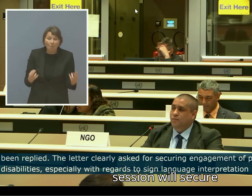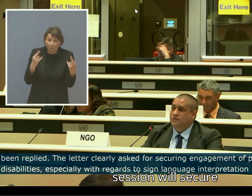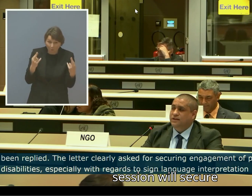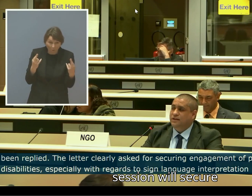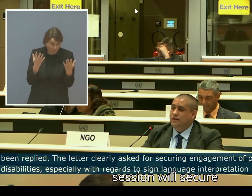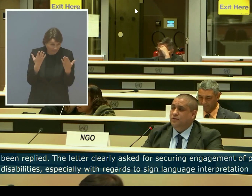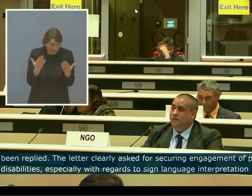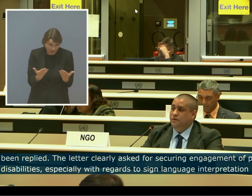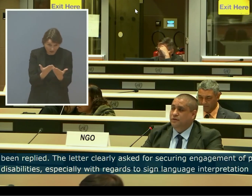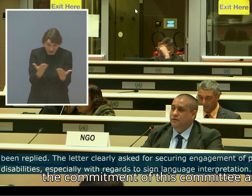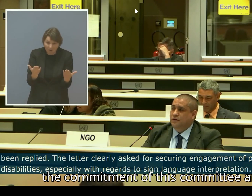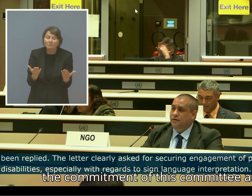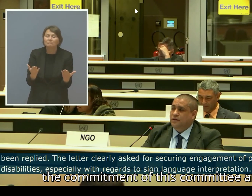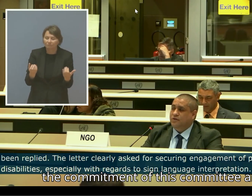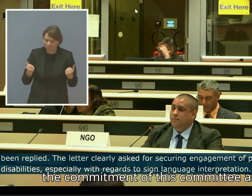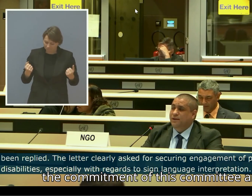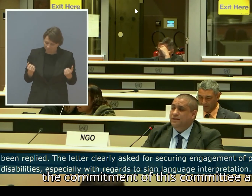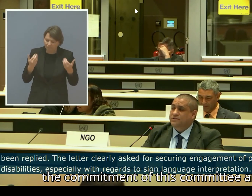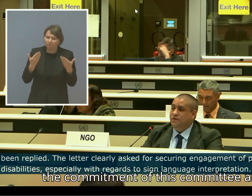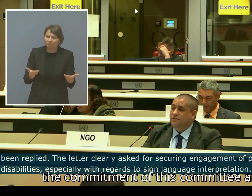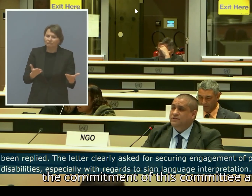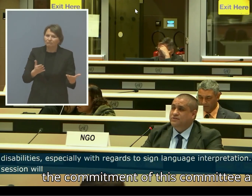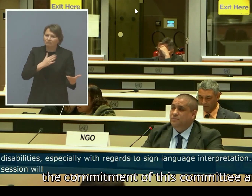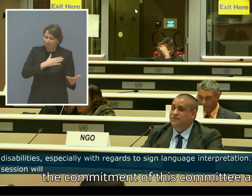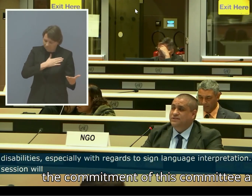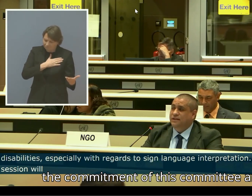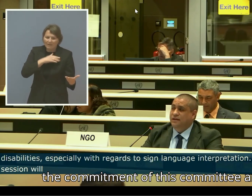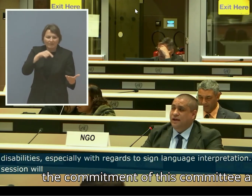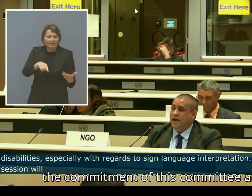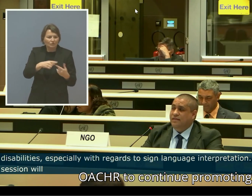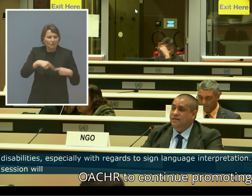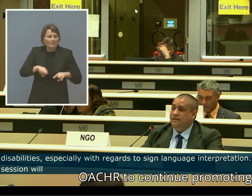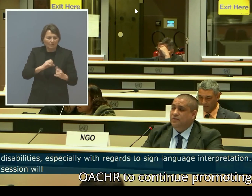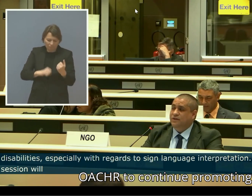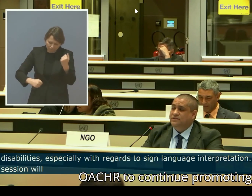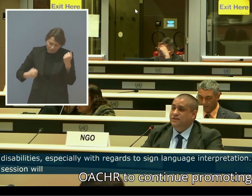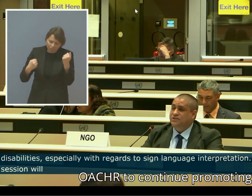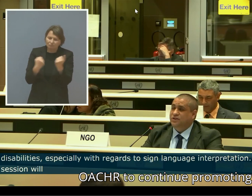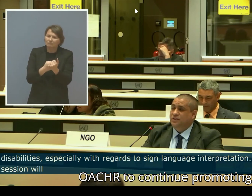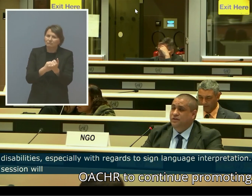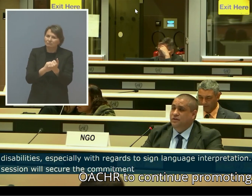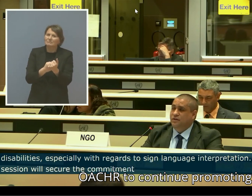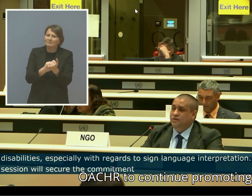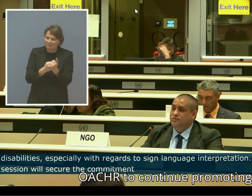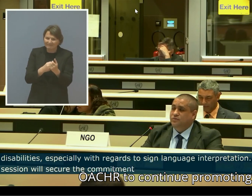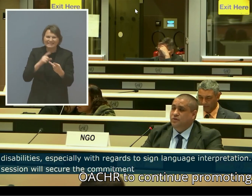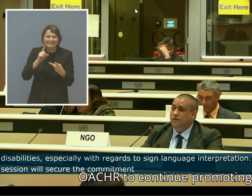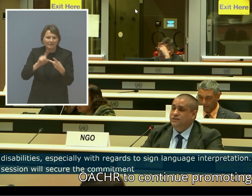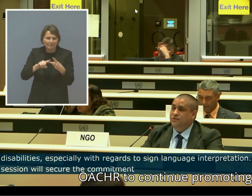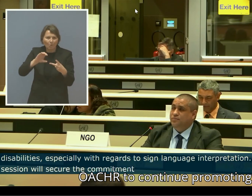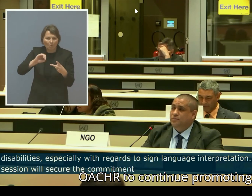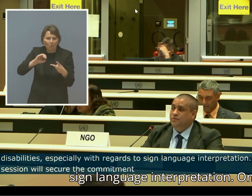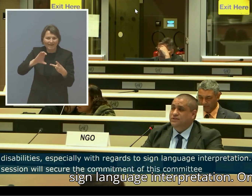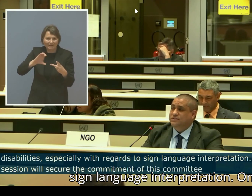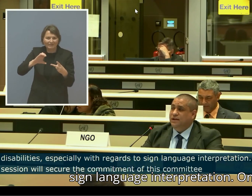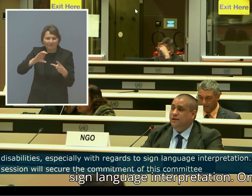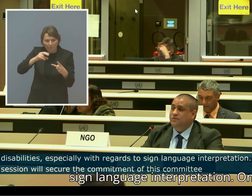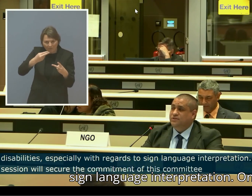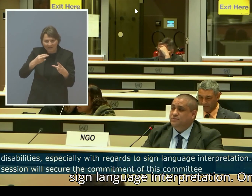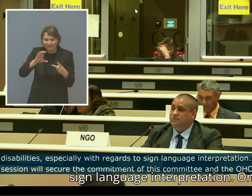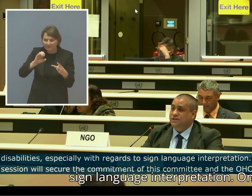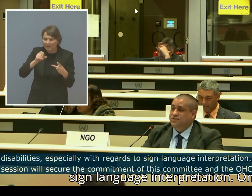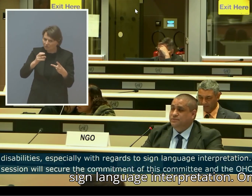will secure the commitment of this committee and the OACHR to continue promoting sign